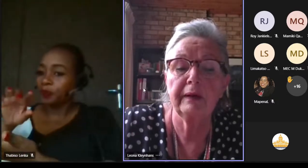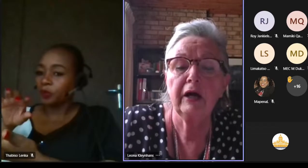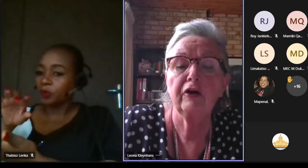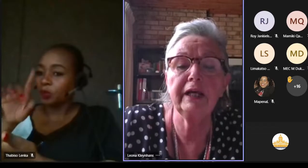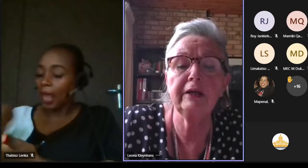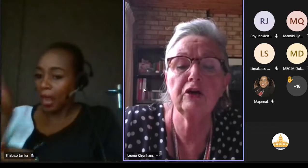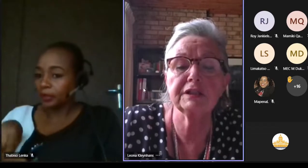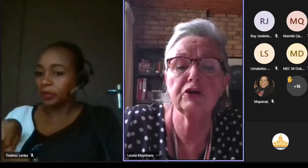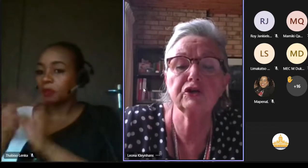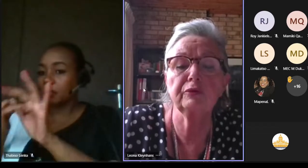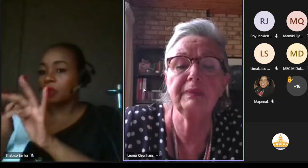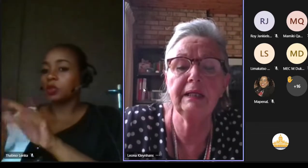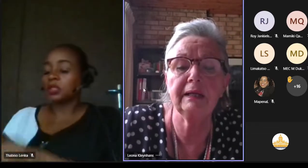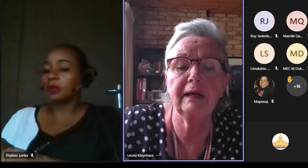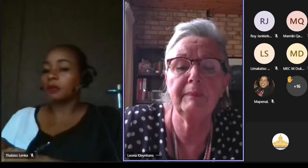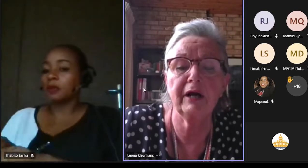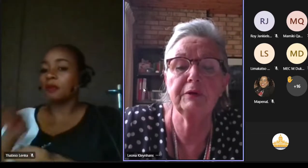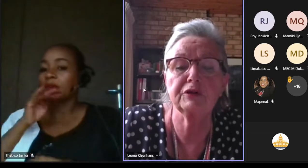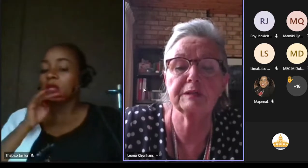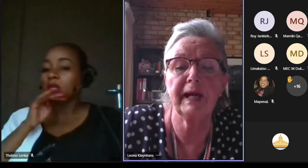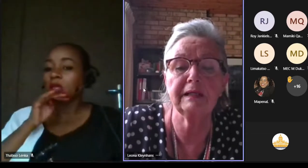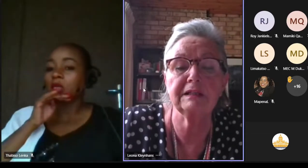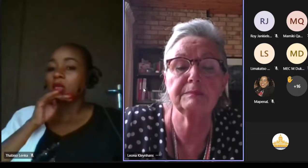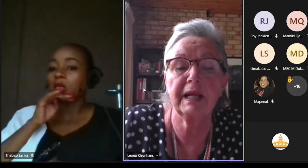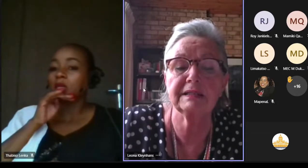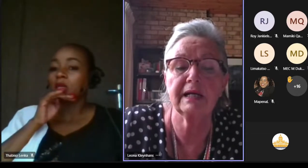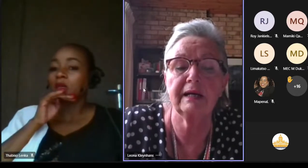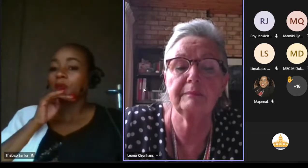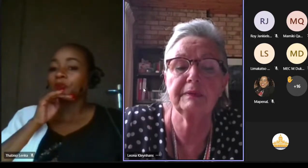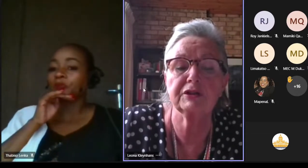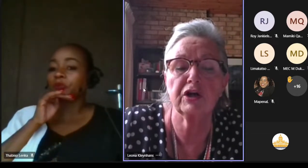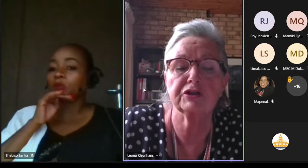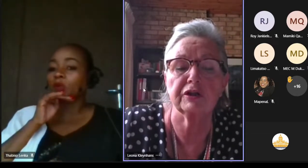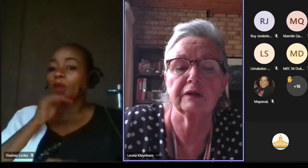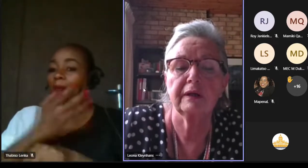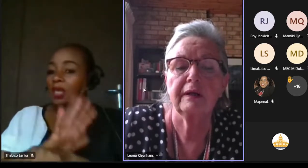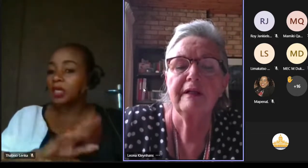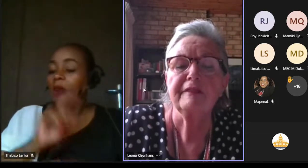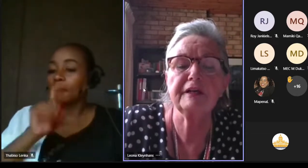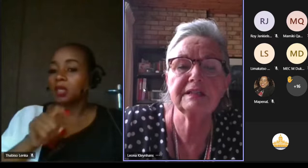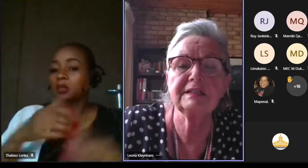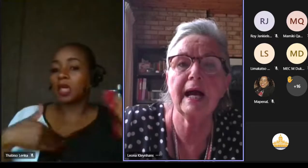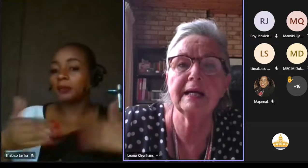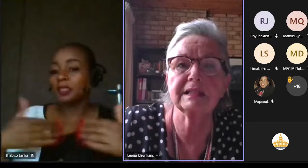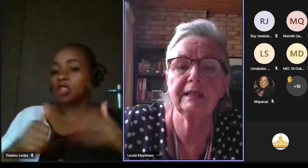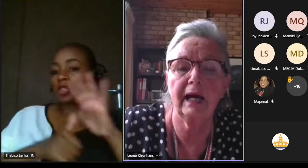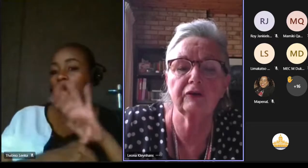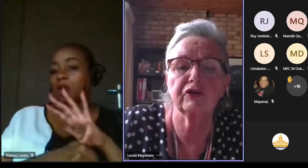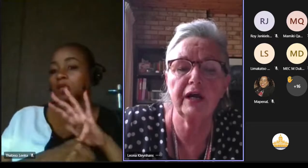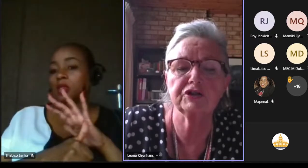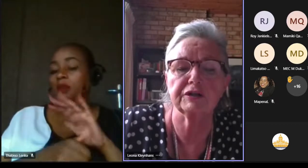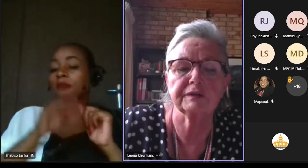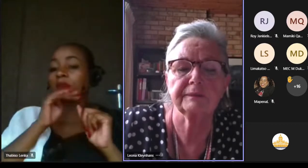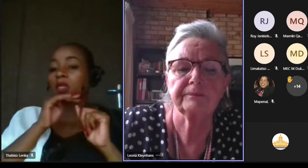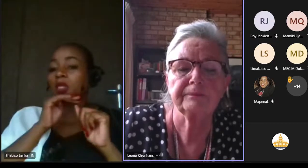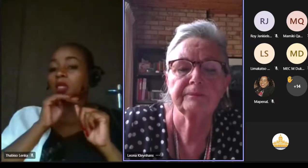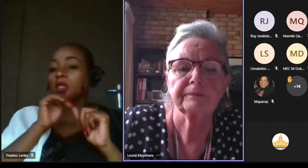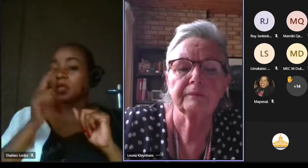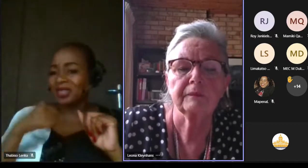people, read on social media about municipalities placed under administration. This is utterly